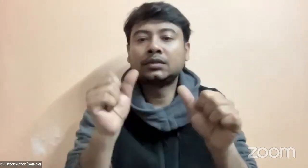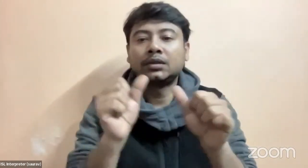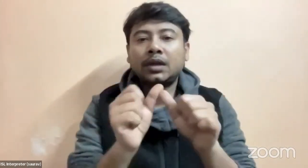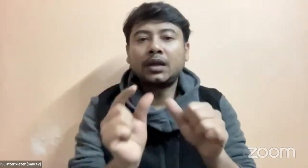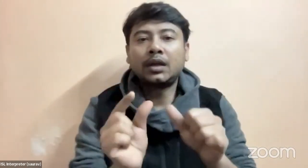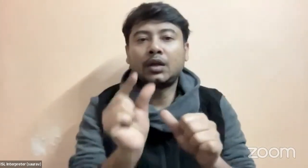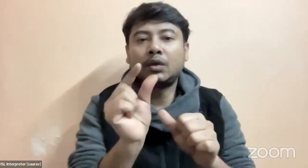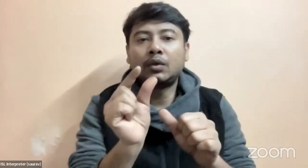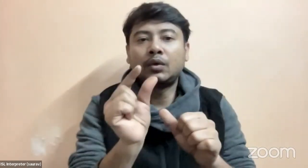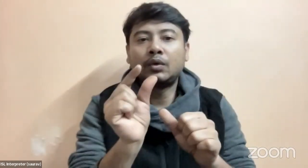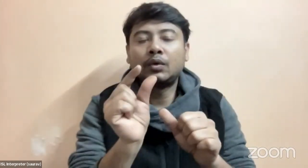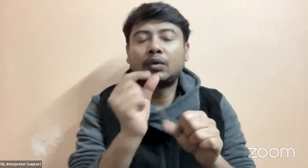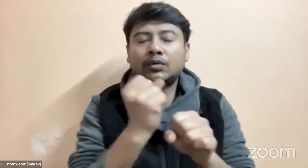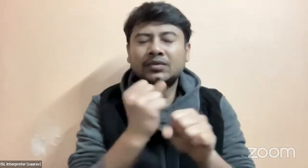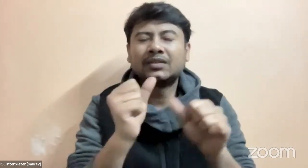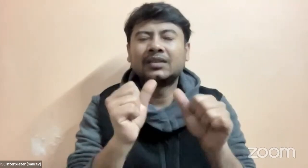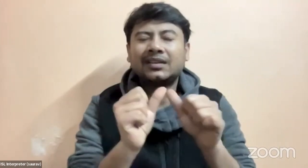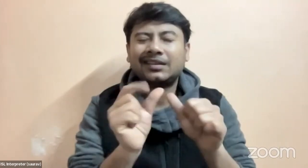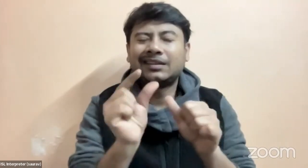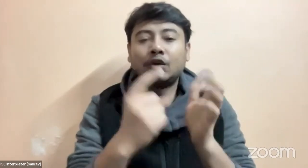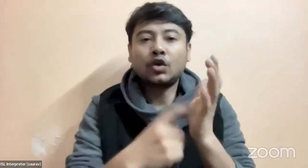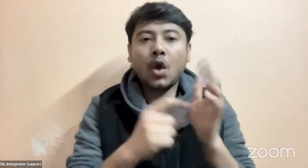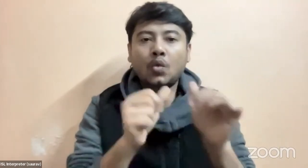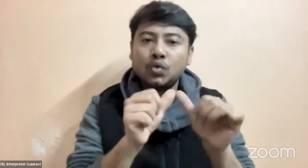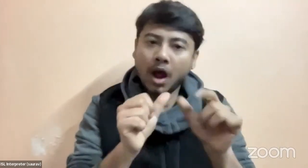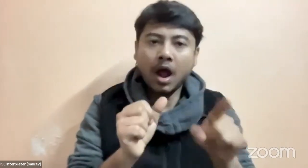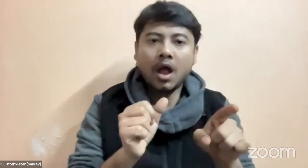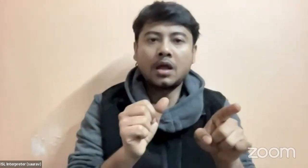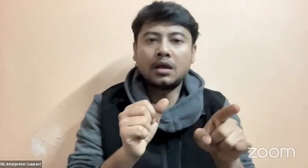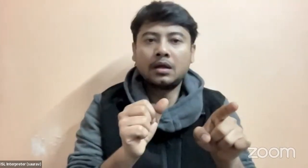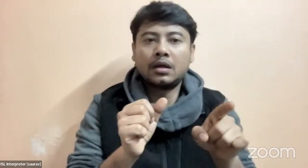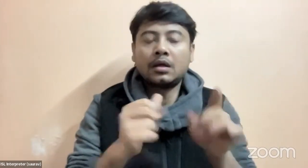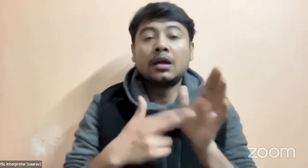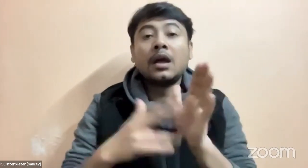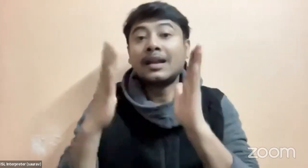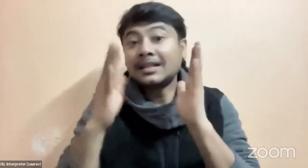And Nityananda in short form we call him as Nitai.